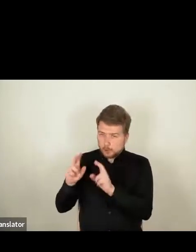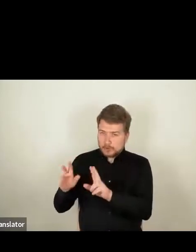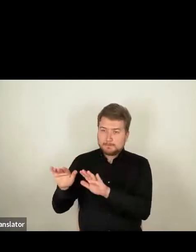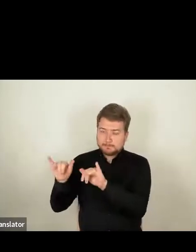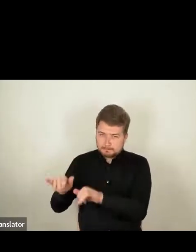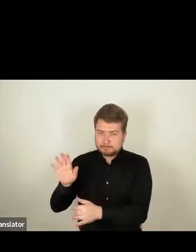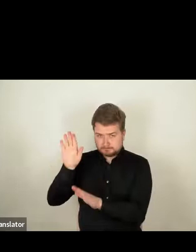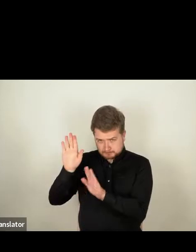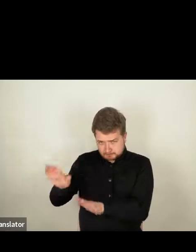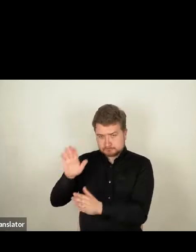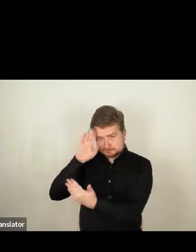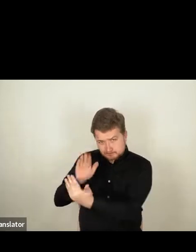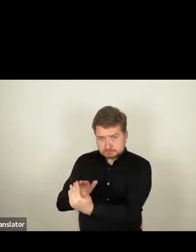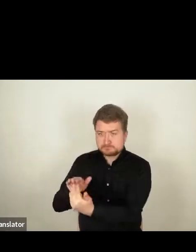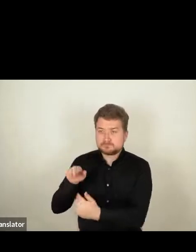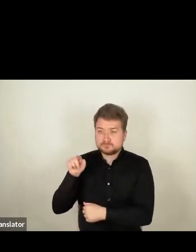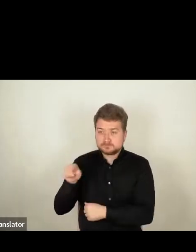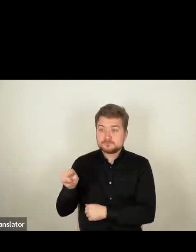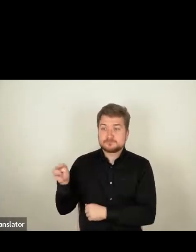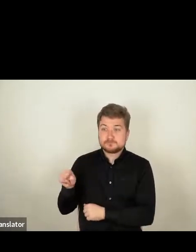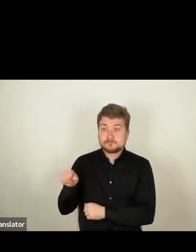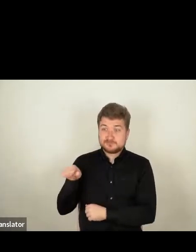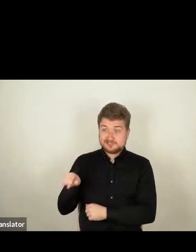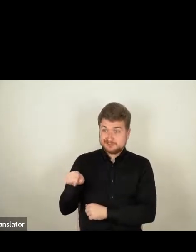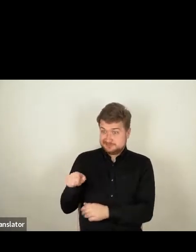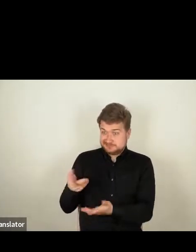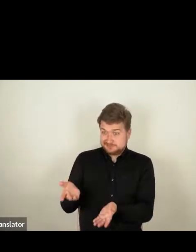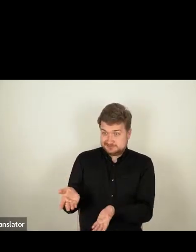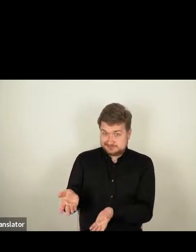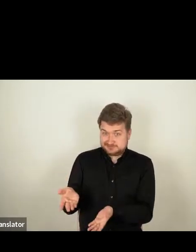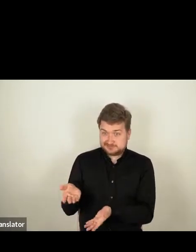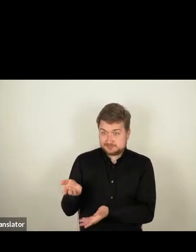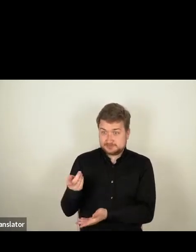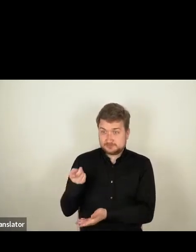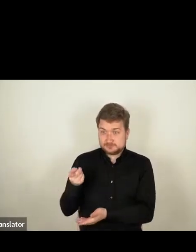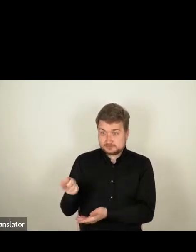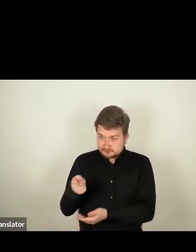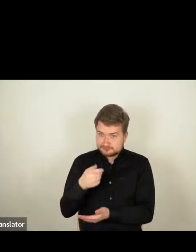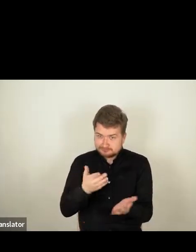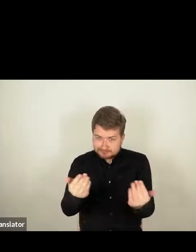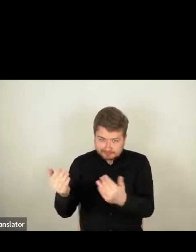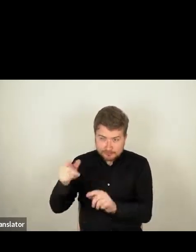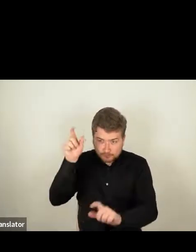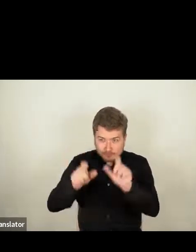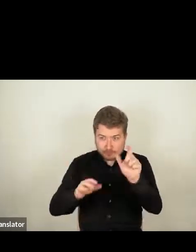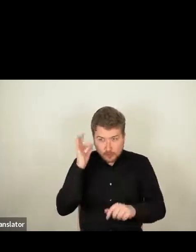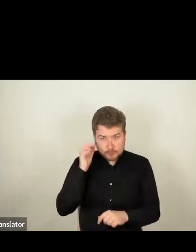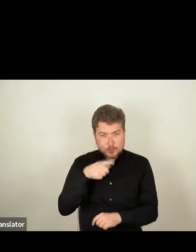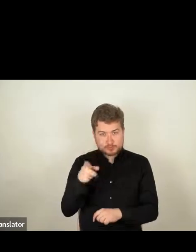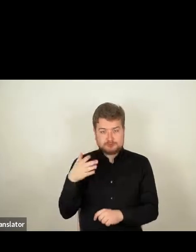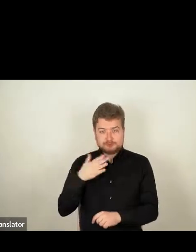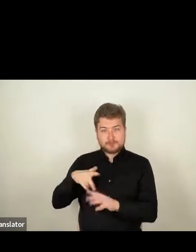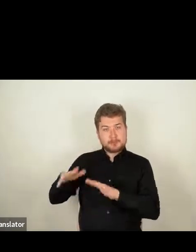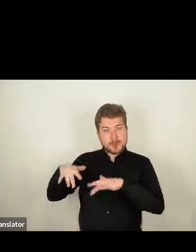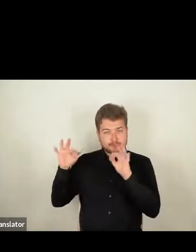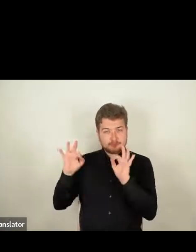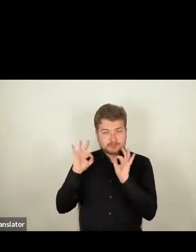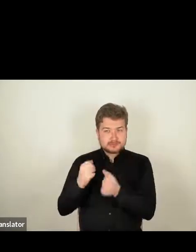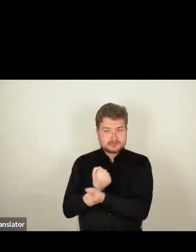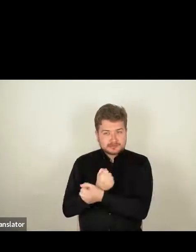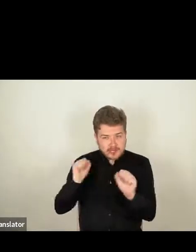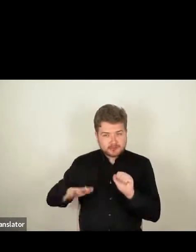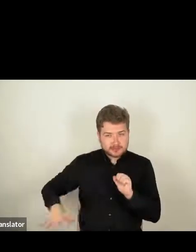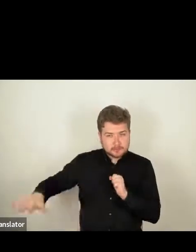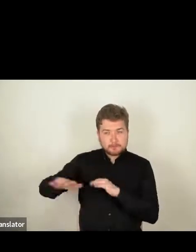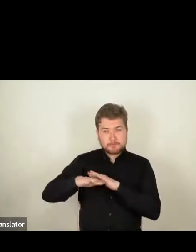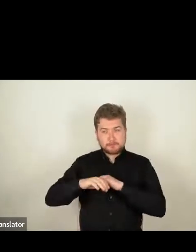and want to encourage family-friendly and gender-sensitive parliaments. That, and I think I just wanted to quickly comment about the idea that